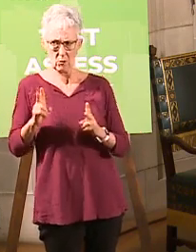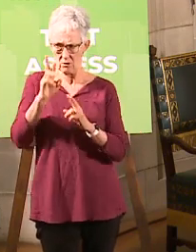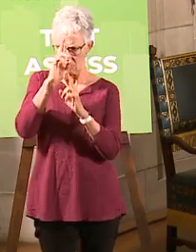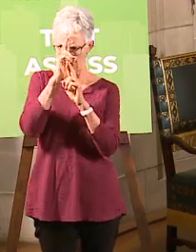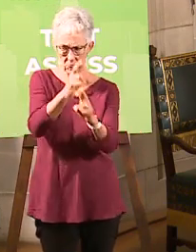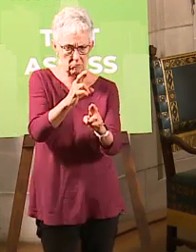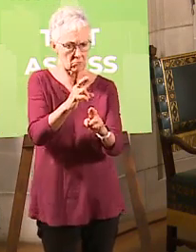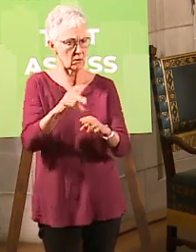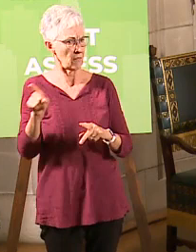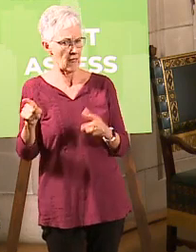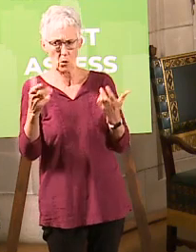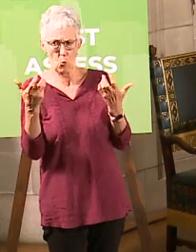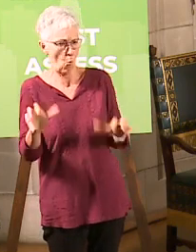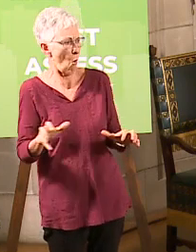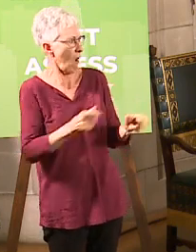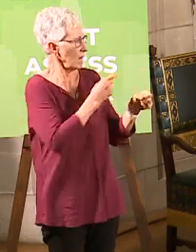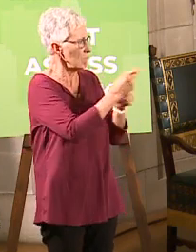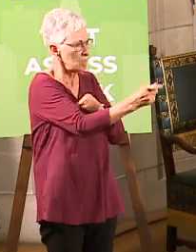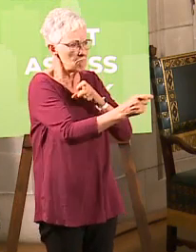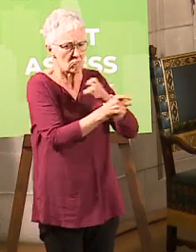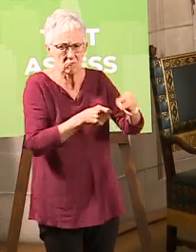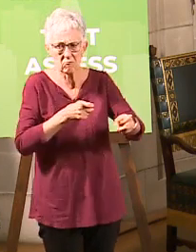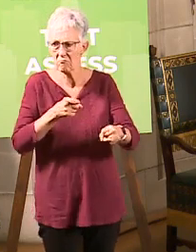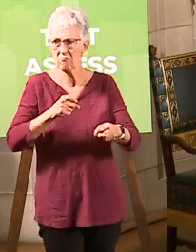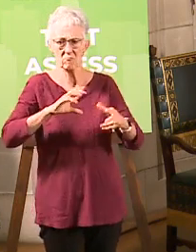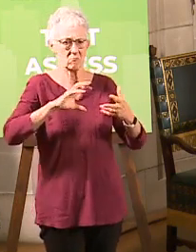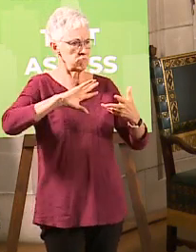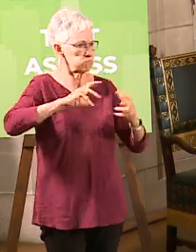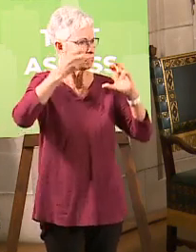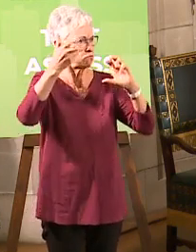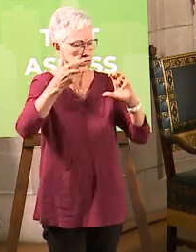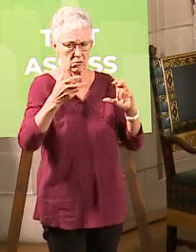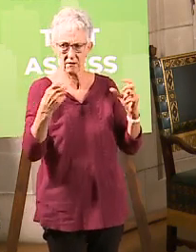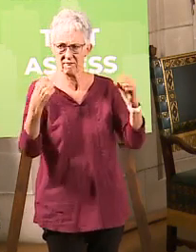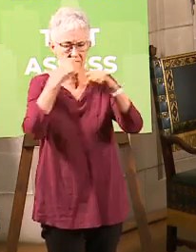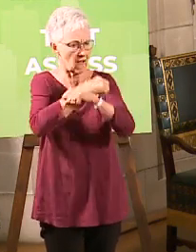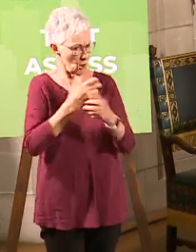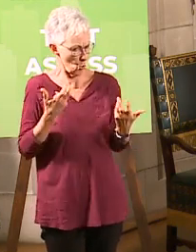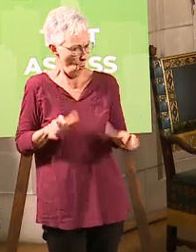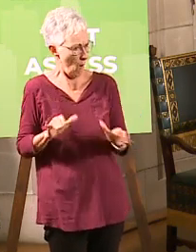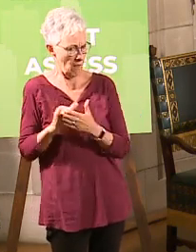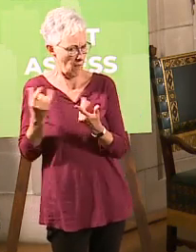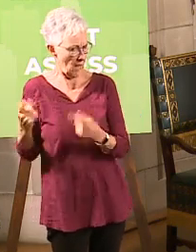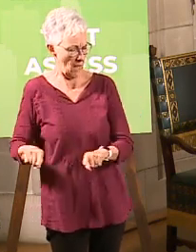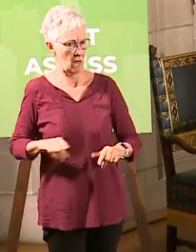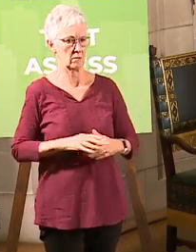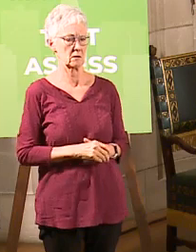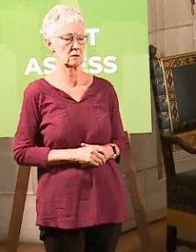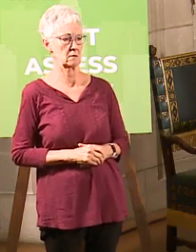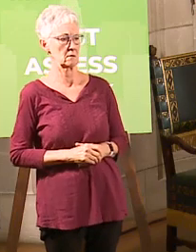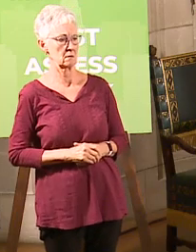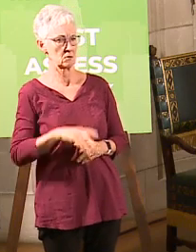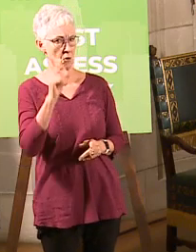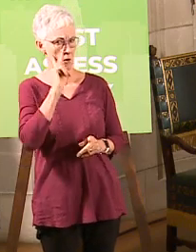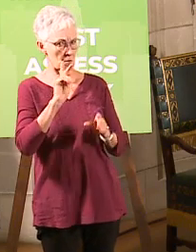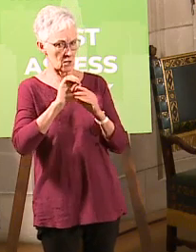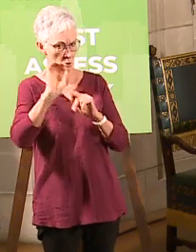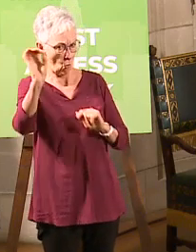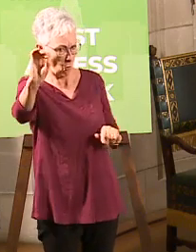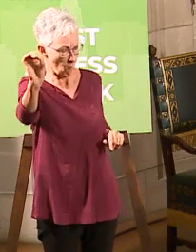calm. I want to thank the protesters this past weekend who remained